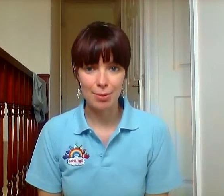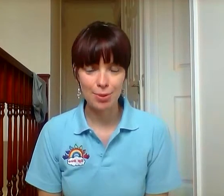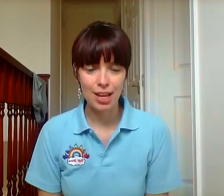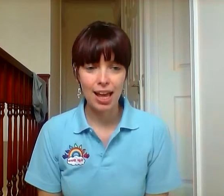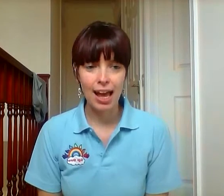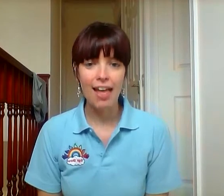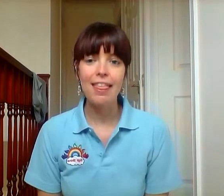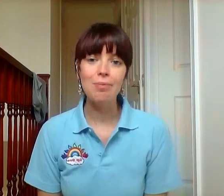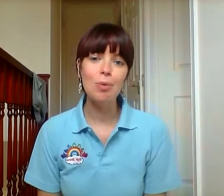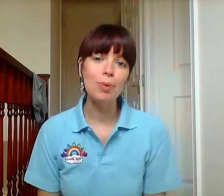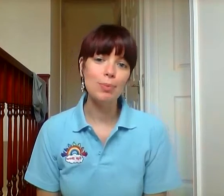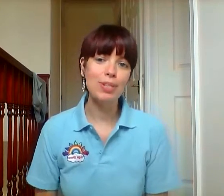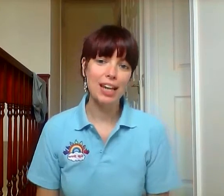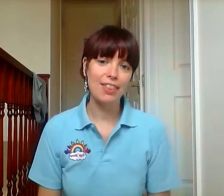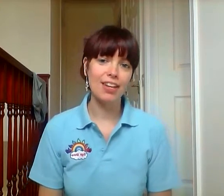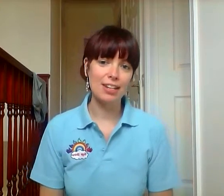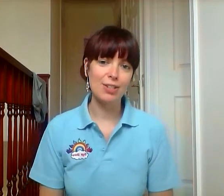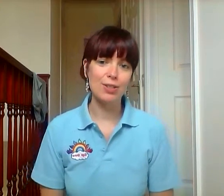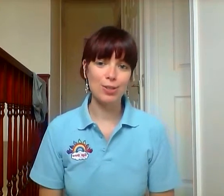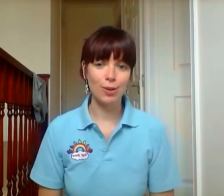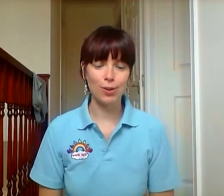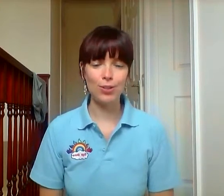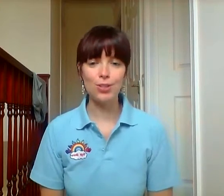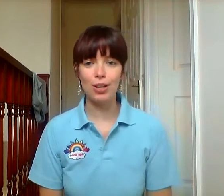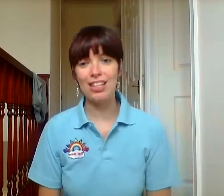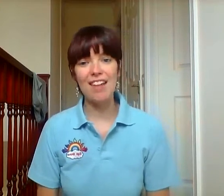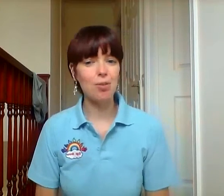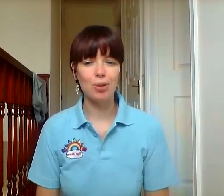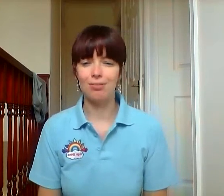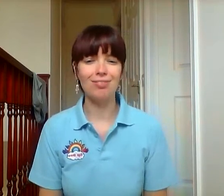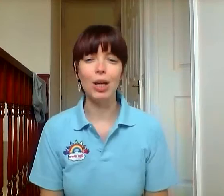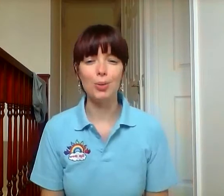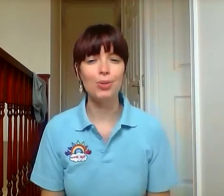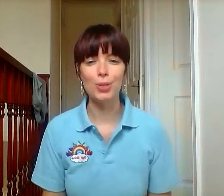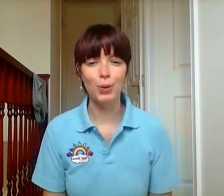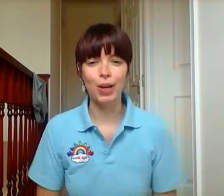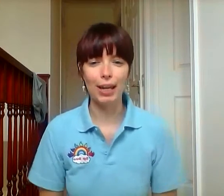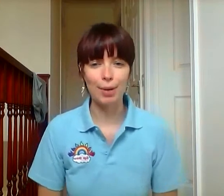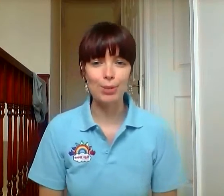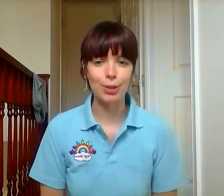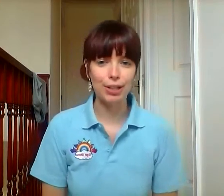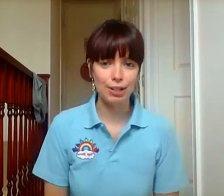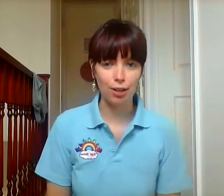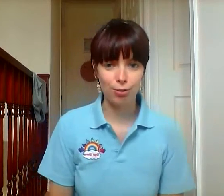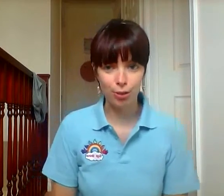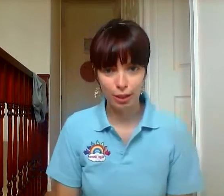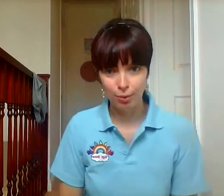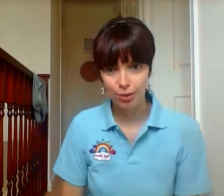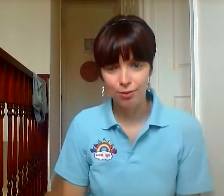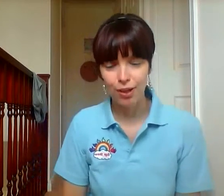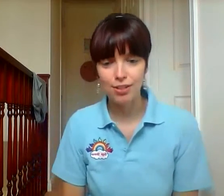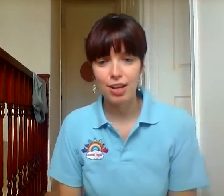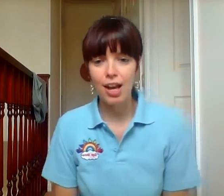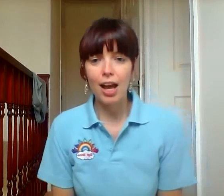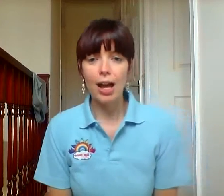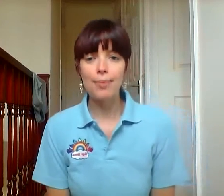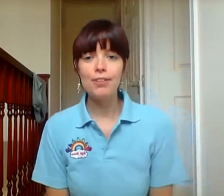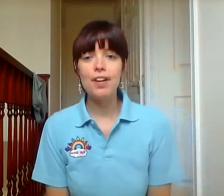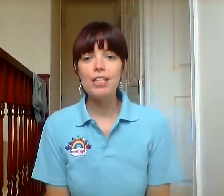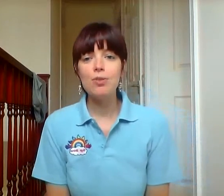animals, and then we will put them together into the songs, because everyone knows the song anyway, so I don't need to go through that with you first. So first of all, the